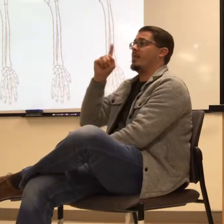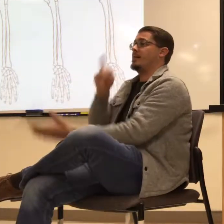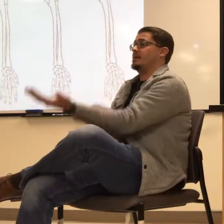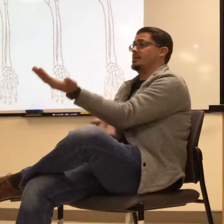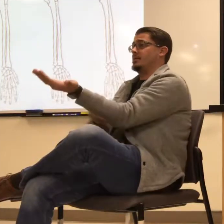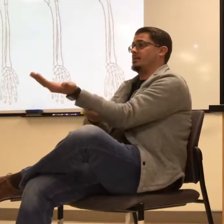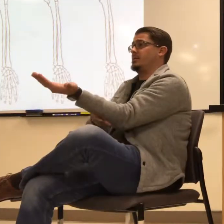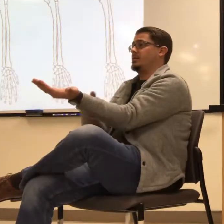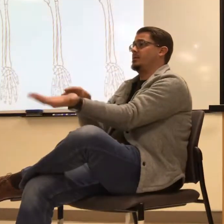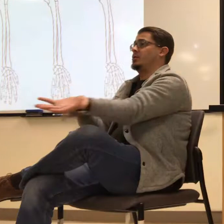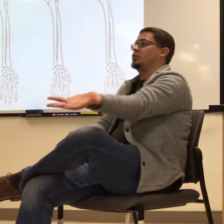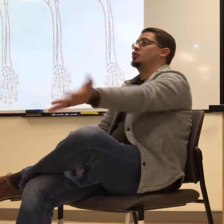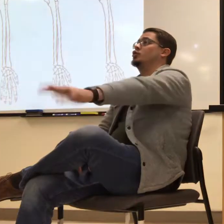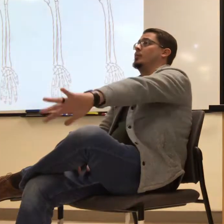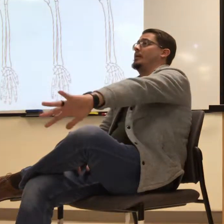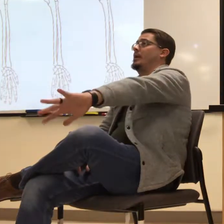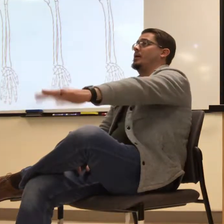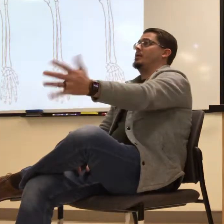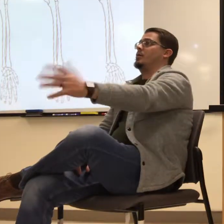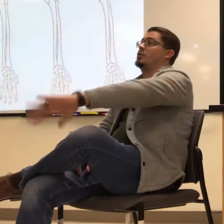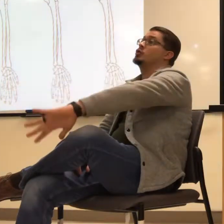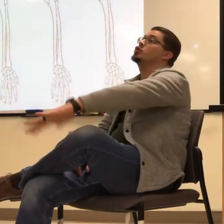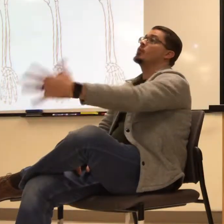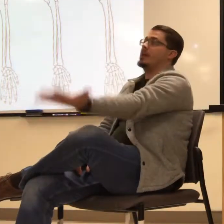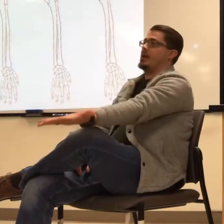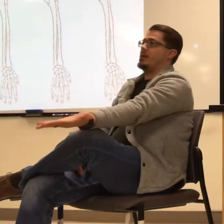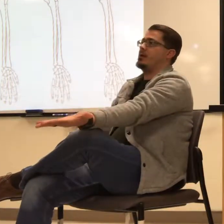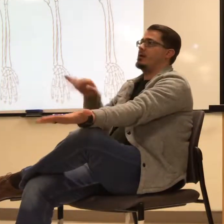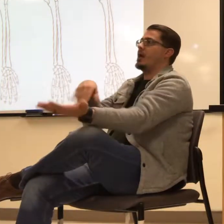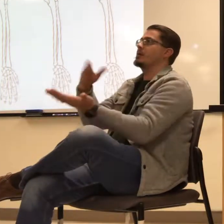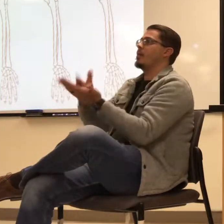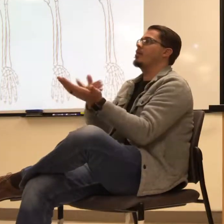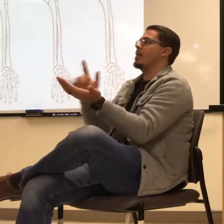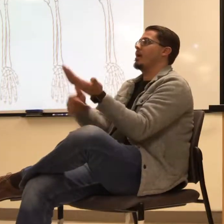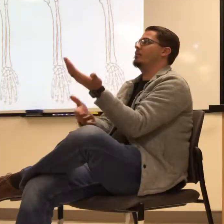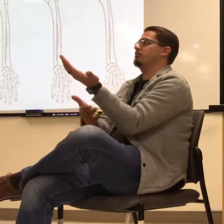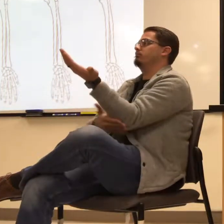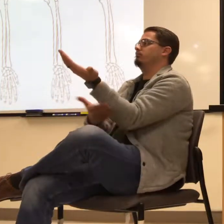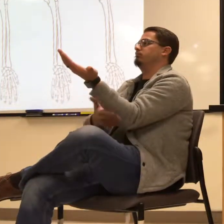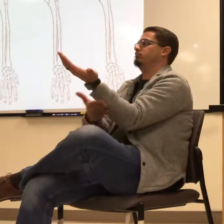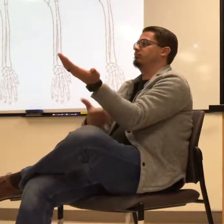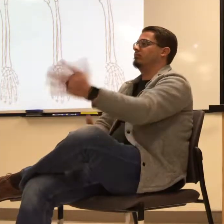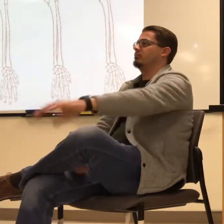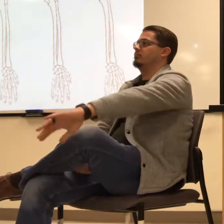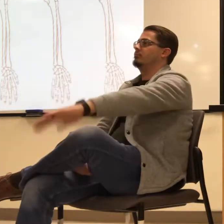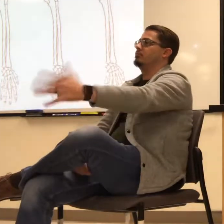a supinator is a part of this compartment. I already taught it.